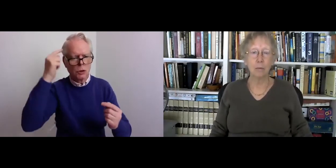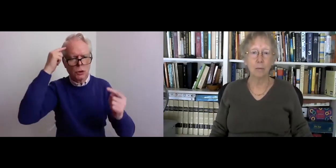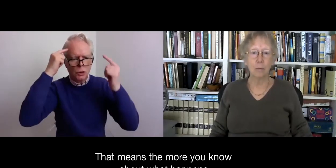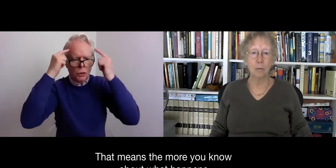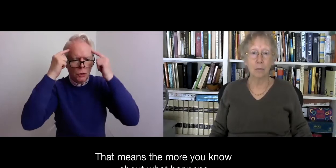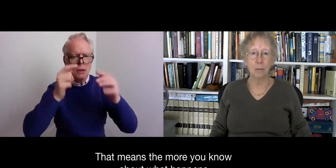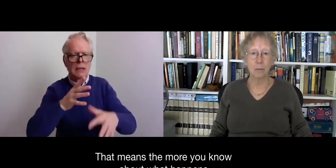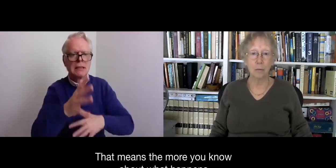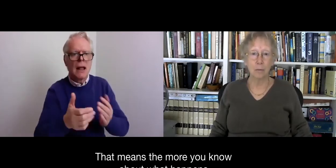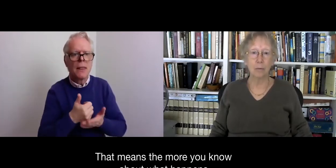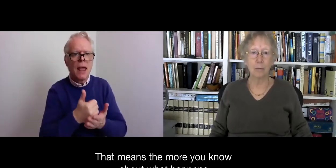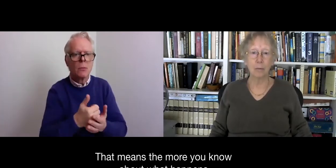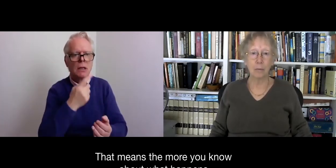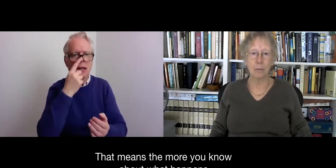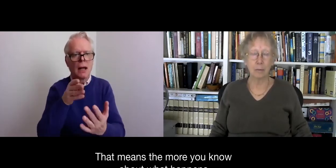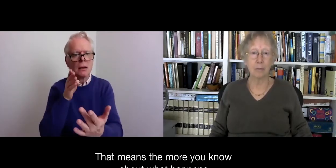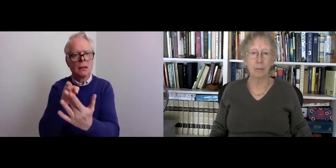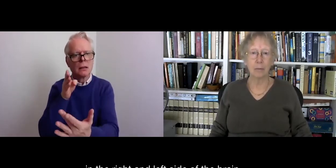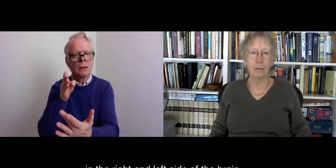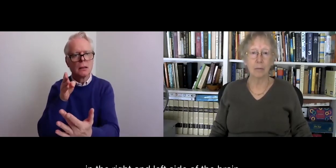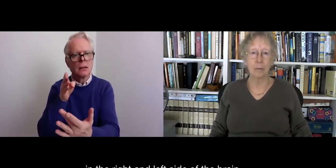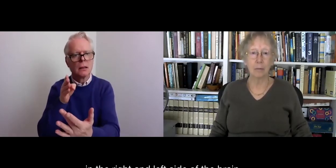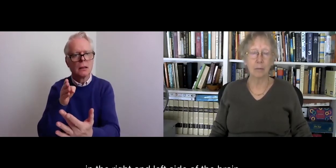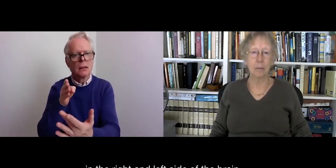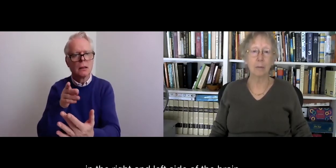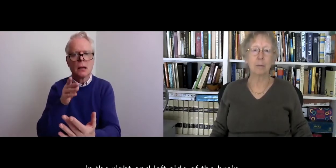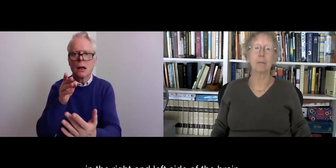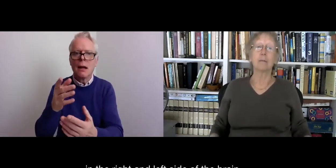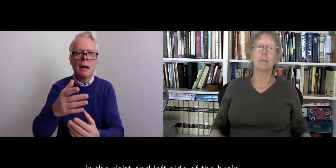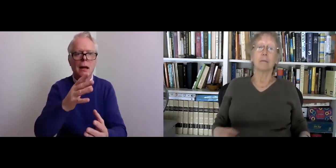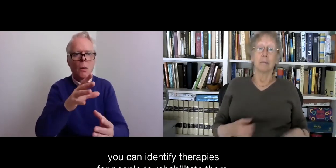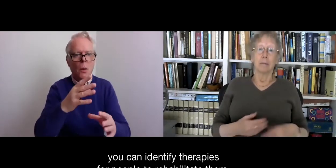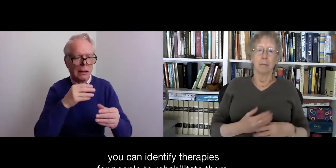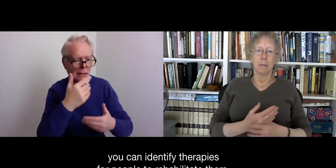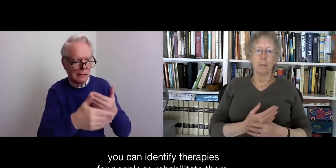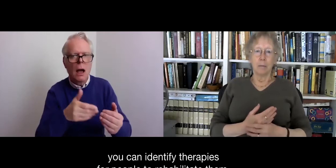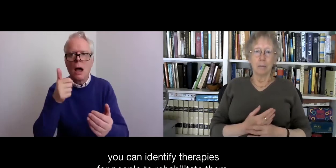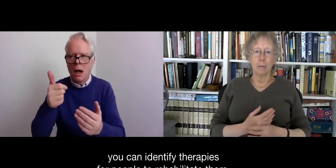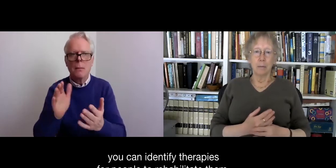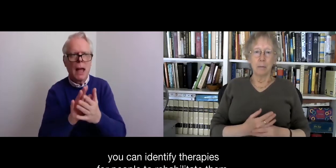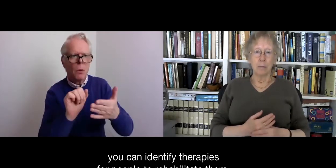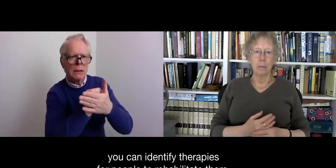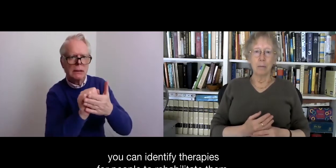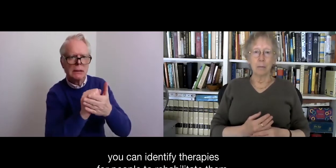So that means the more you know about what happens in the right and left side of the brain, you can identify therapies for